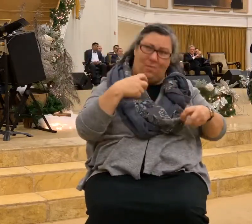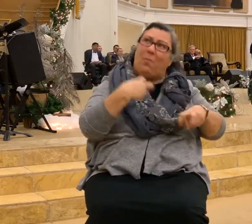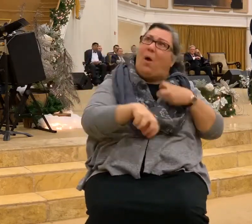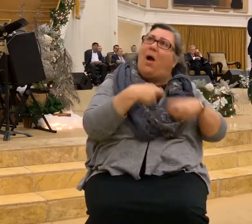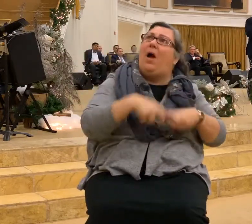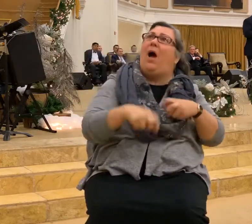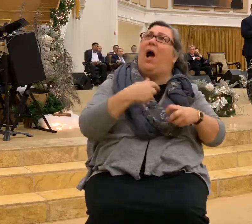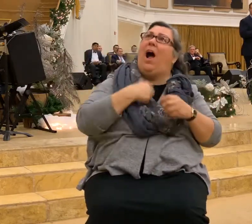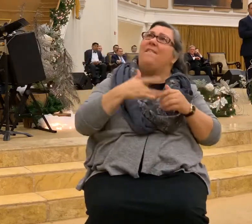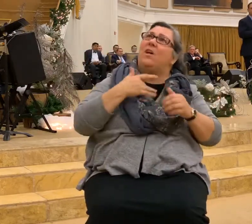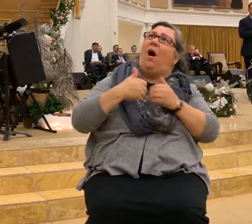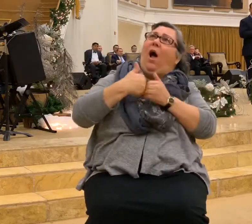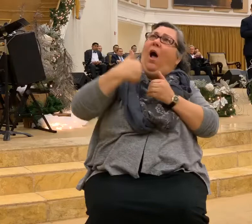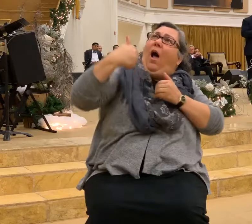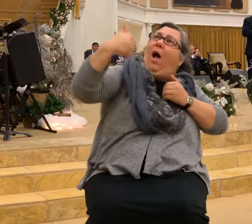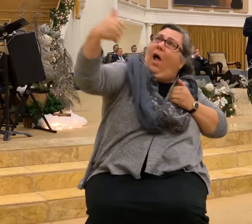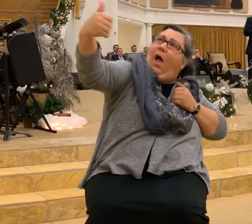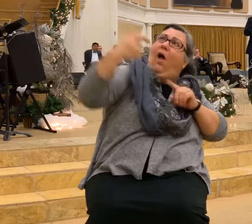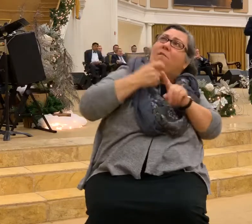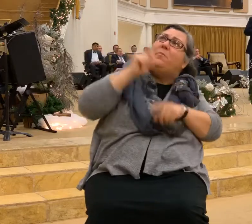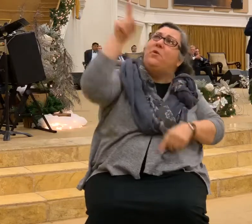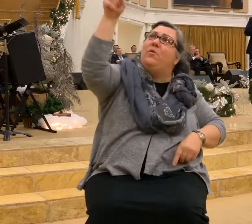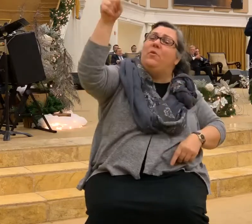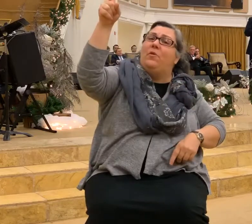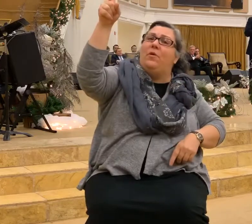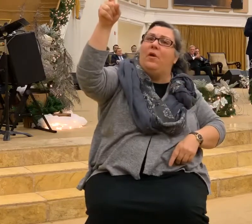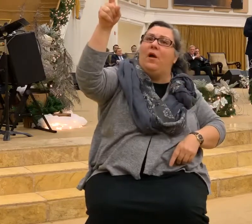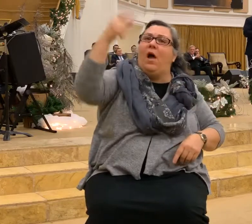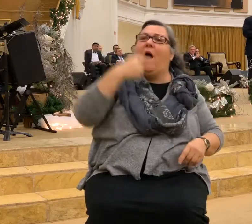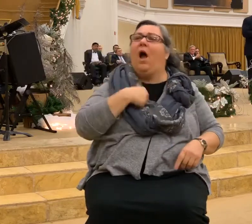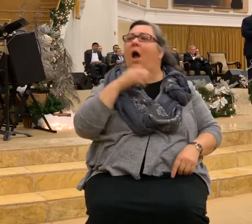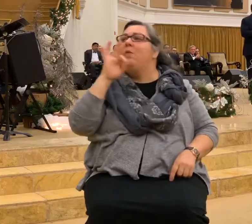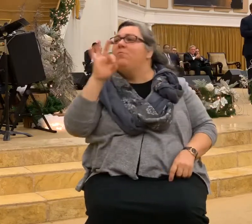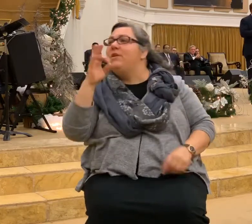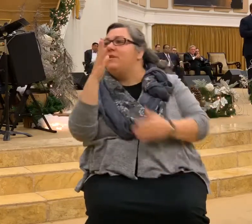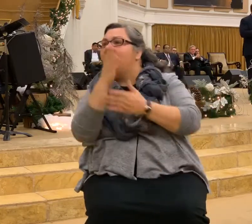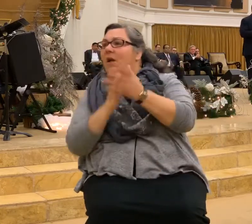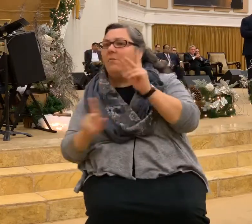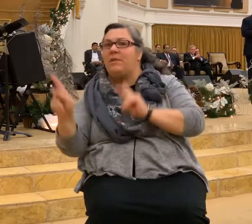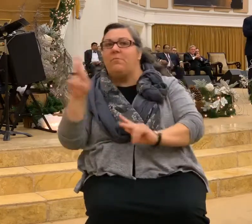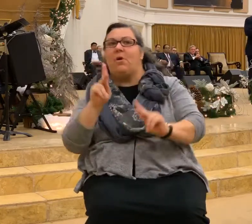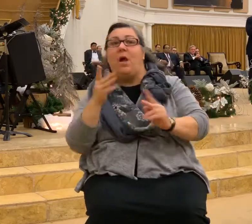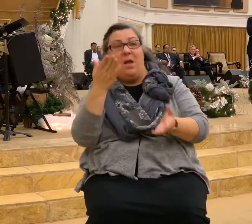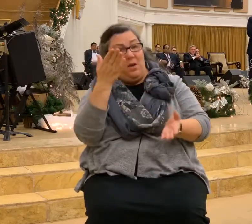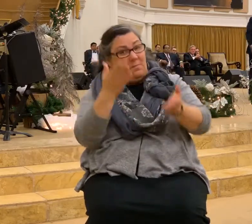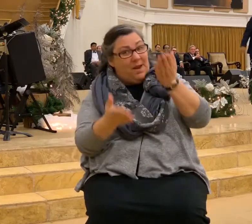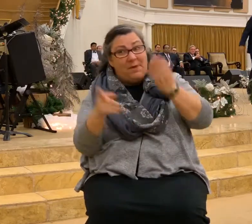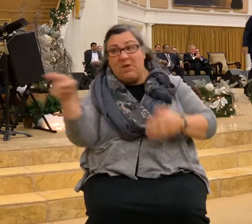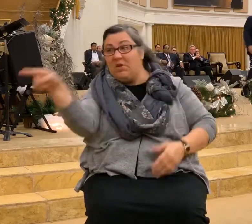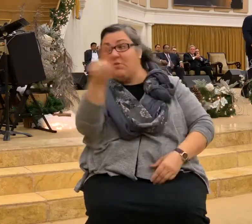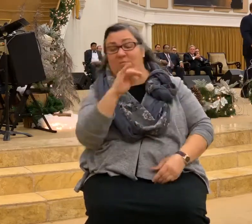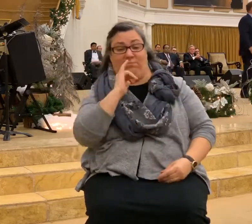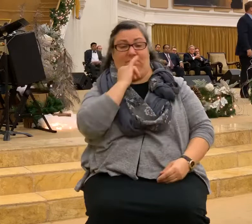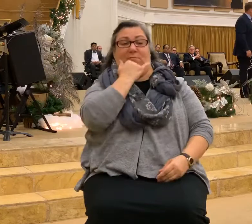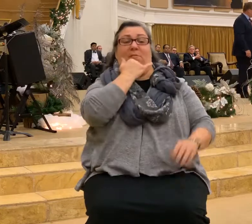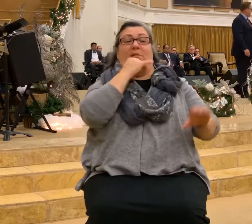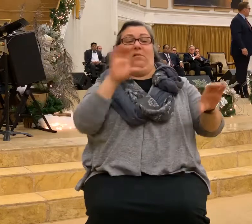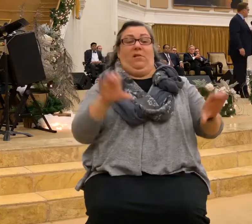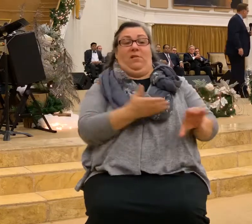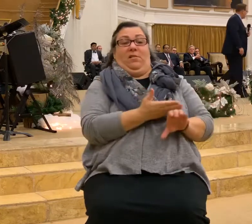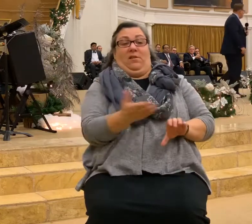you, God. I'm preaching to people that maybe you've done some things in the last few